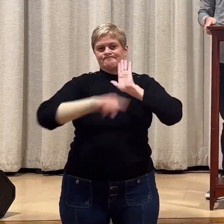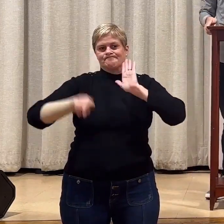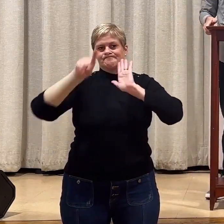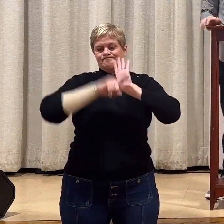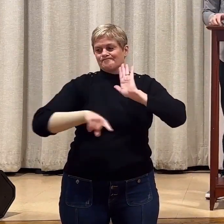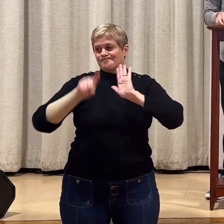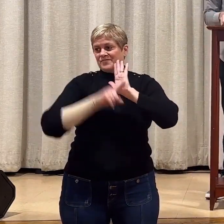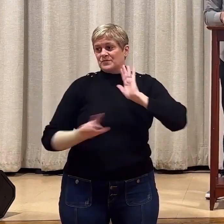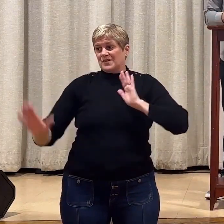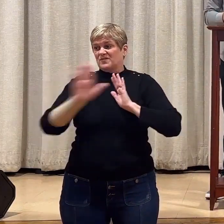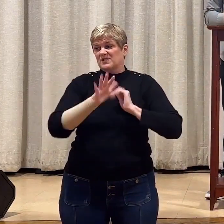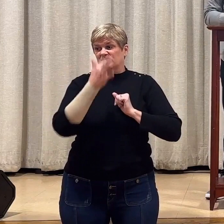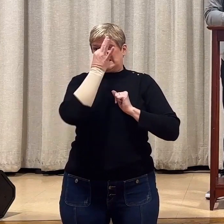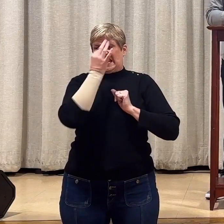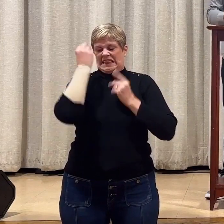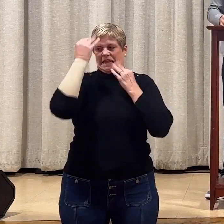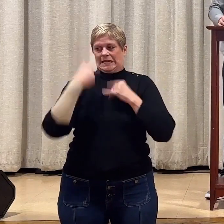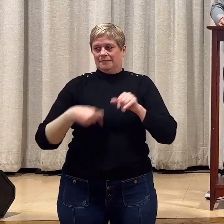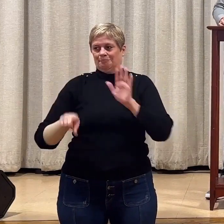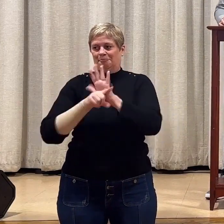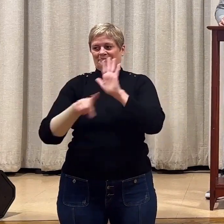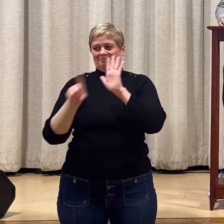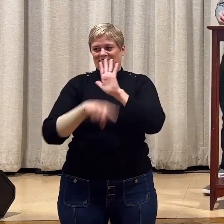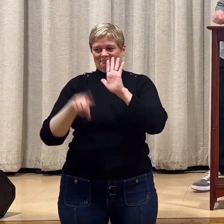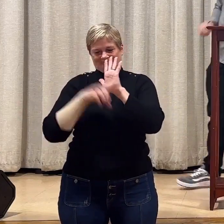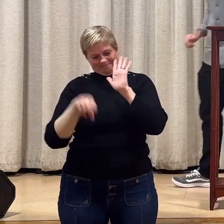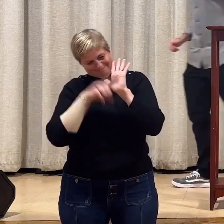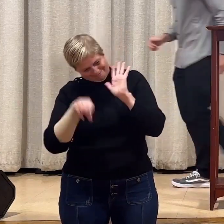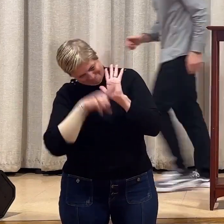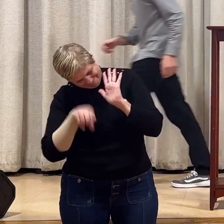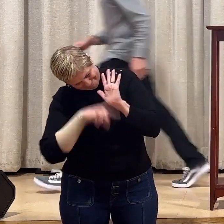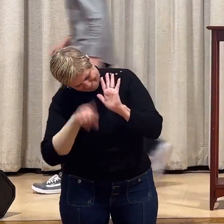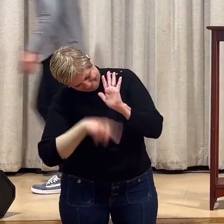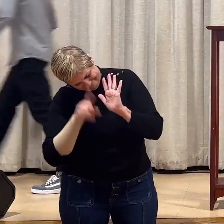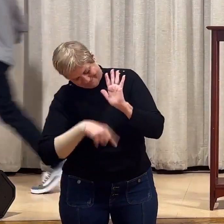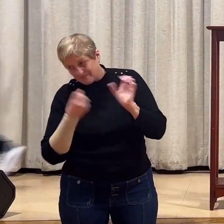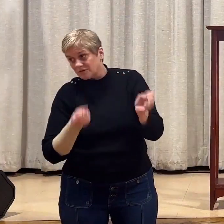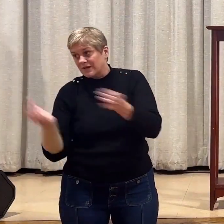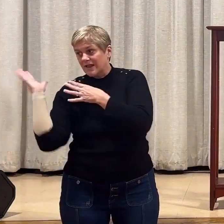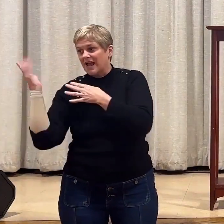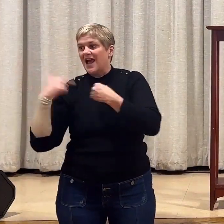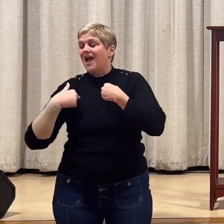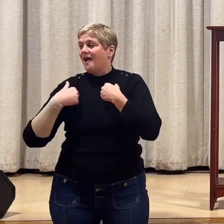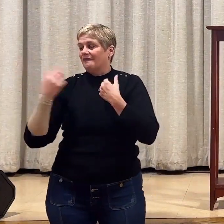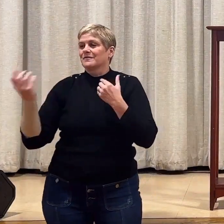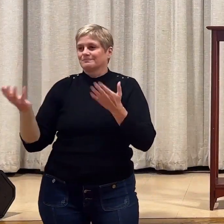some thinking. And we got to get rid of that. So I have a little analogy.